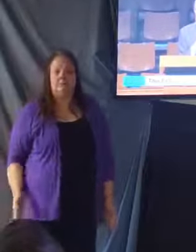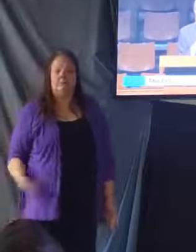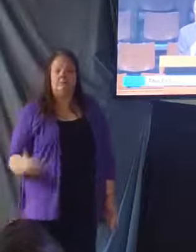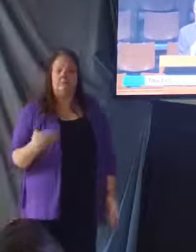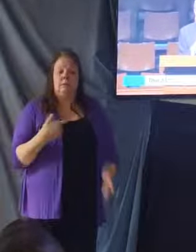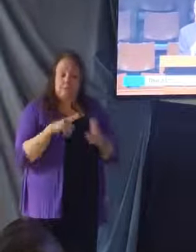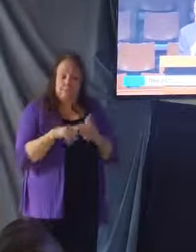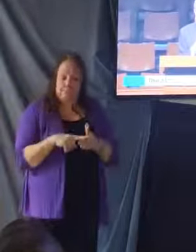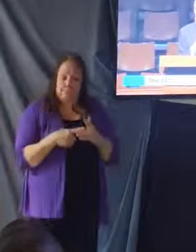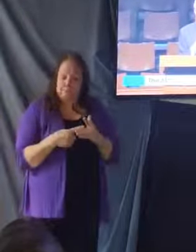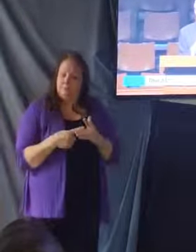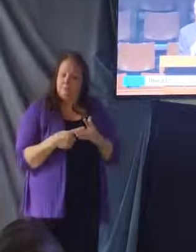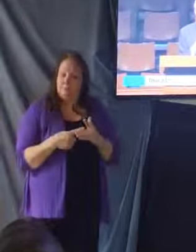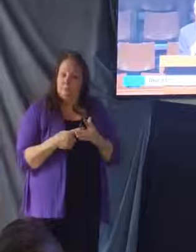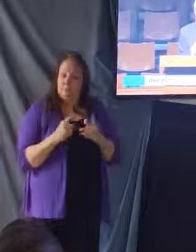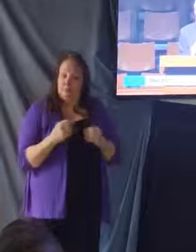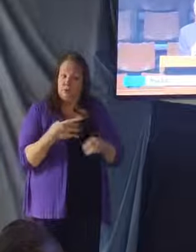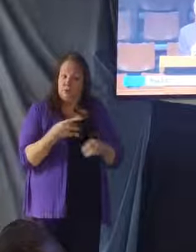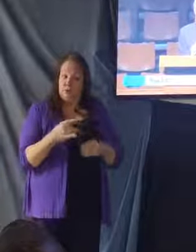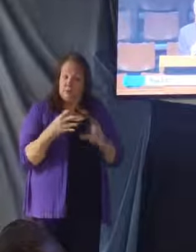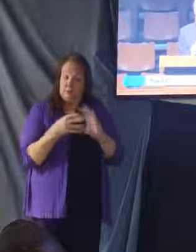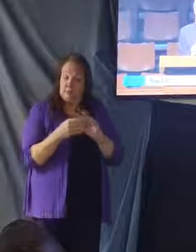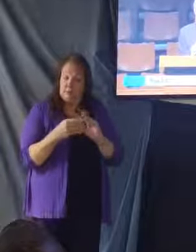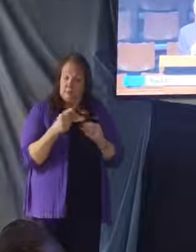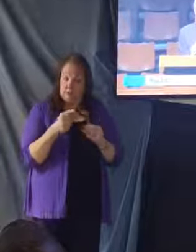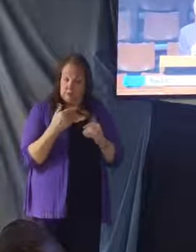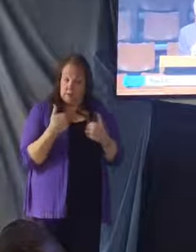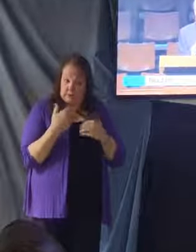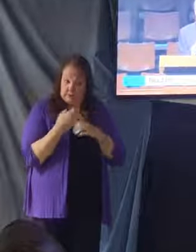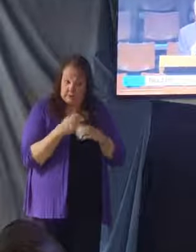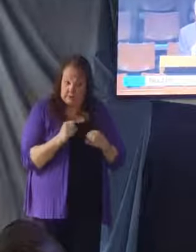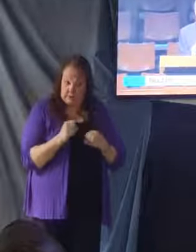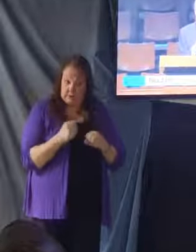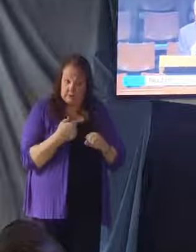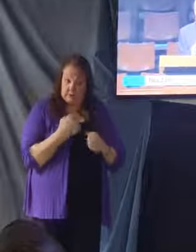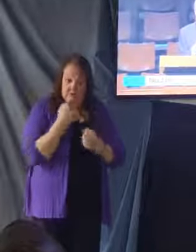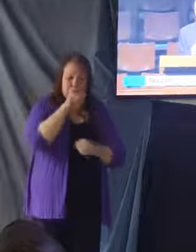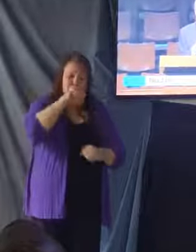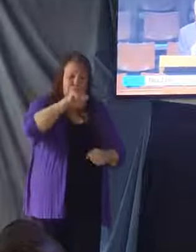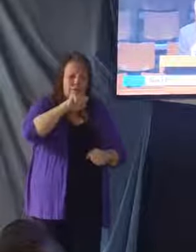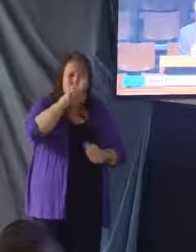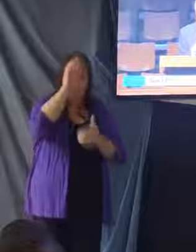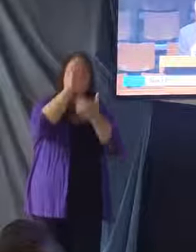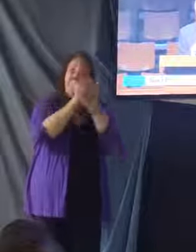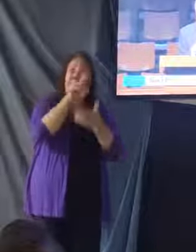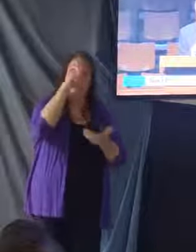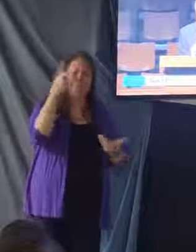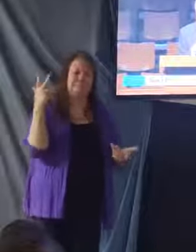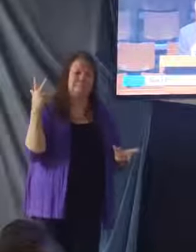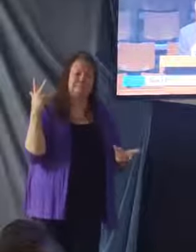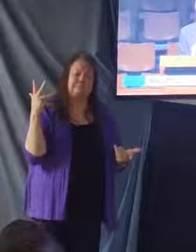have to start out. Do you like the message of salvation? If you come to love it, believe it,